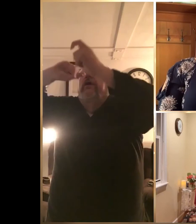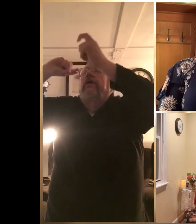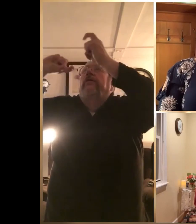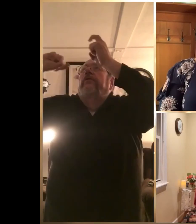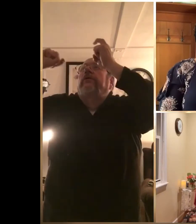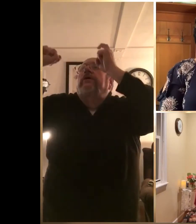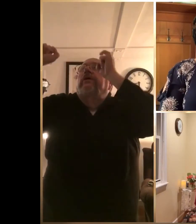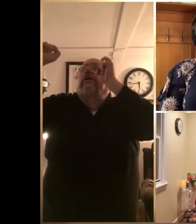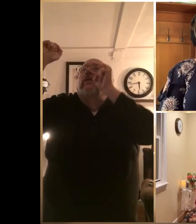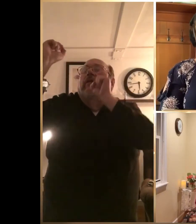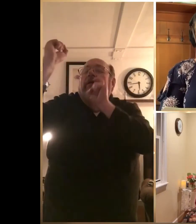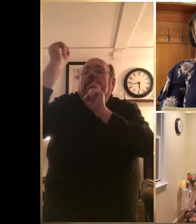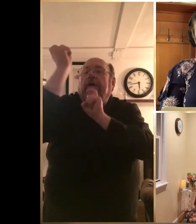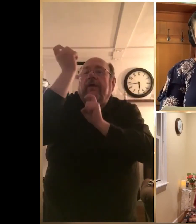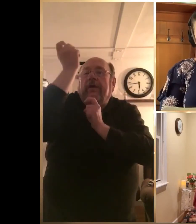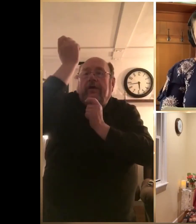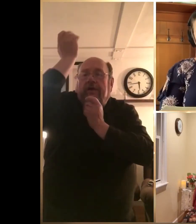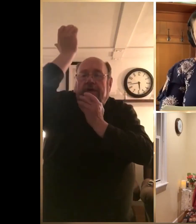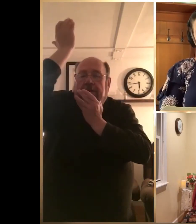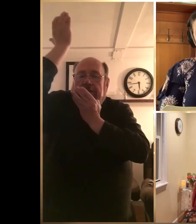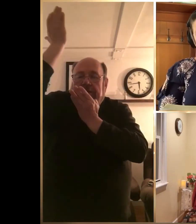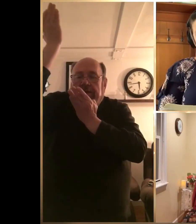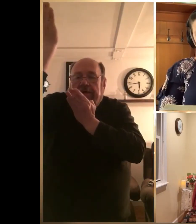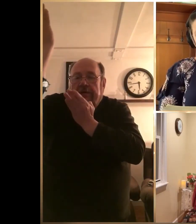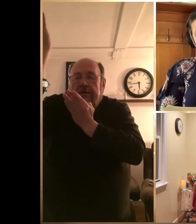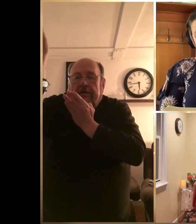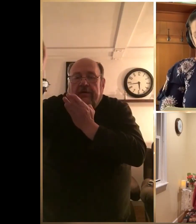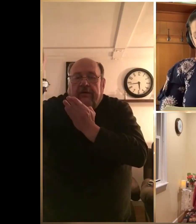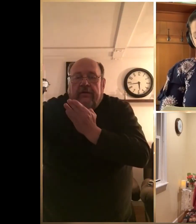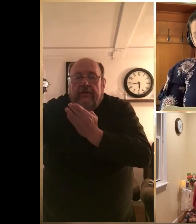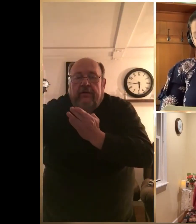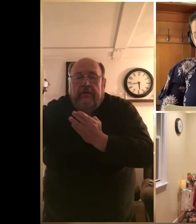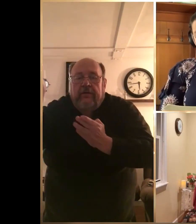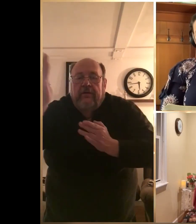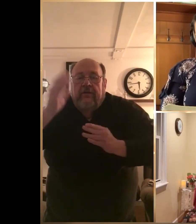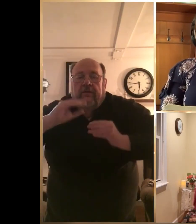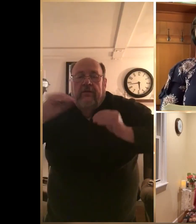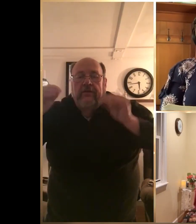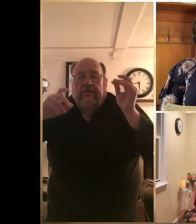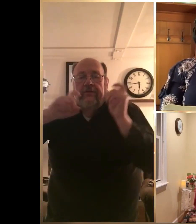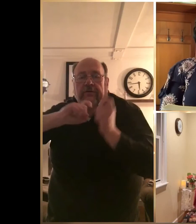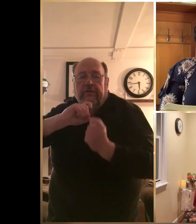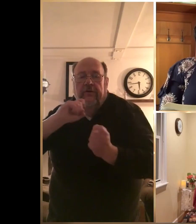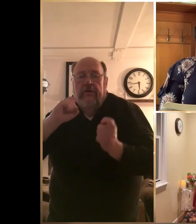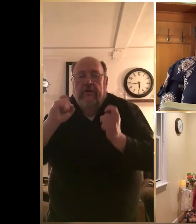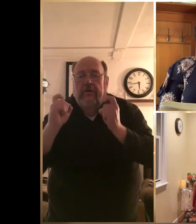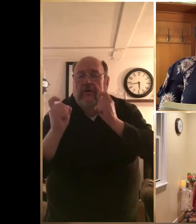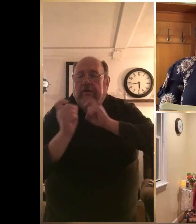Thank you.